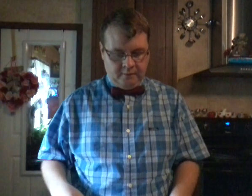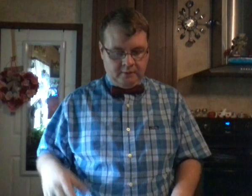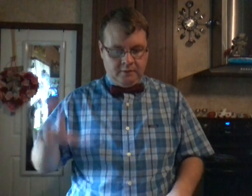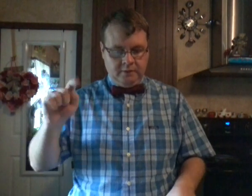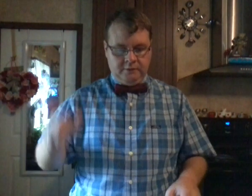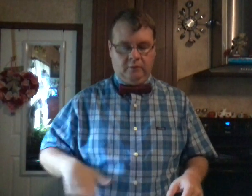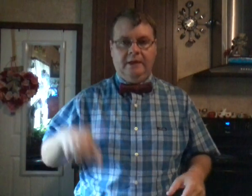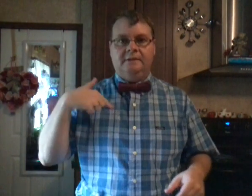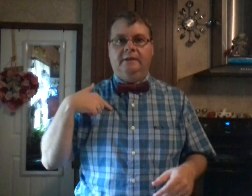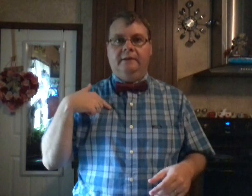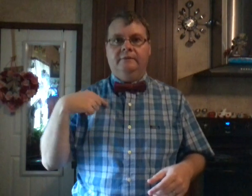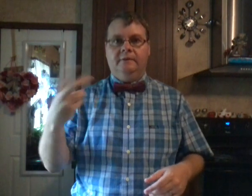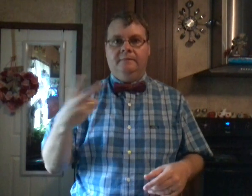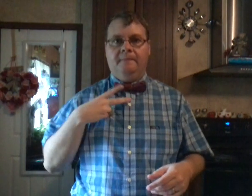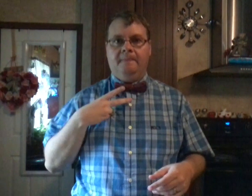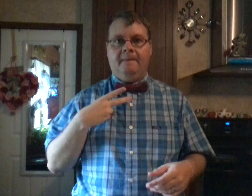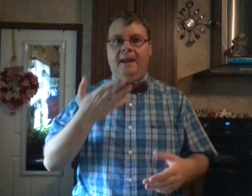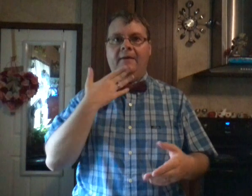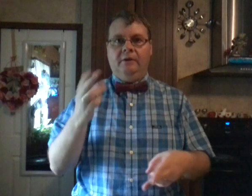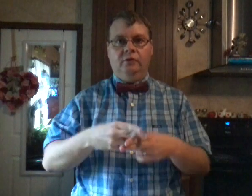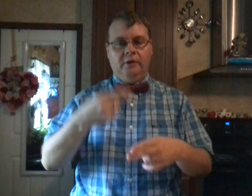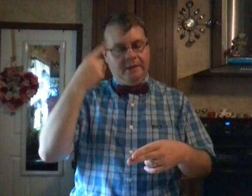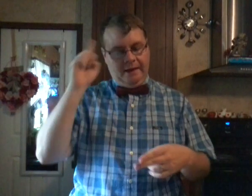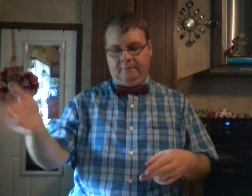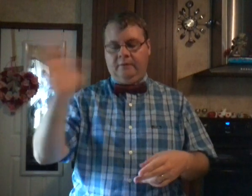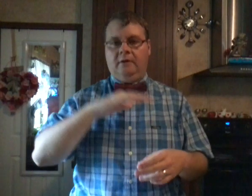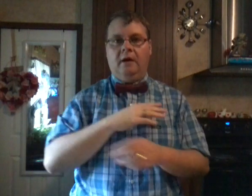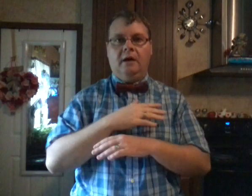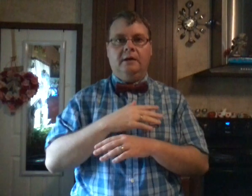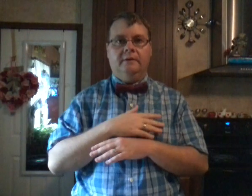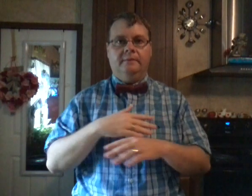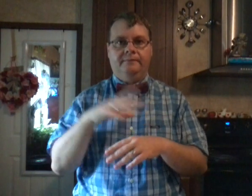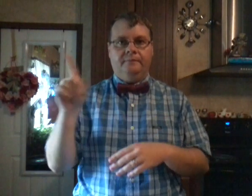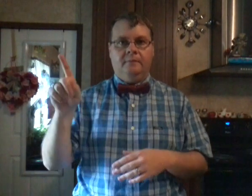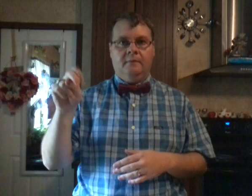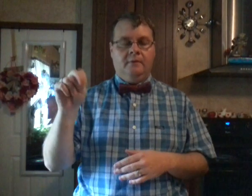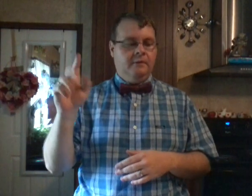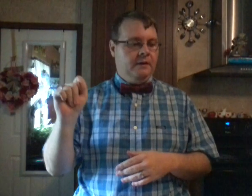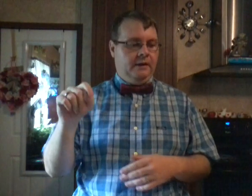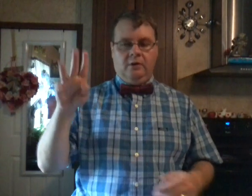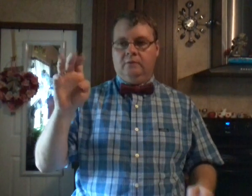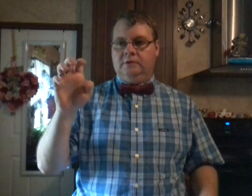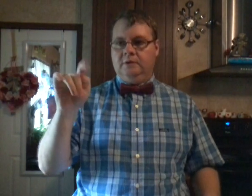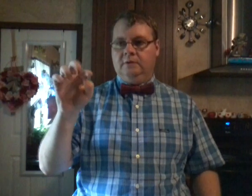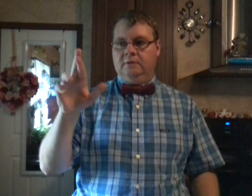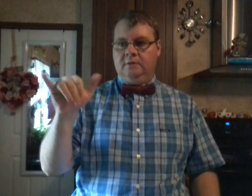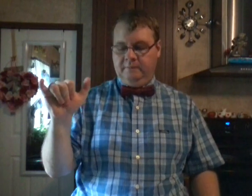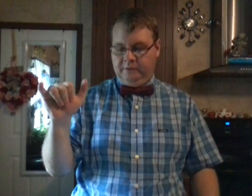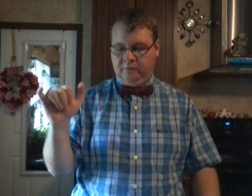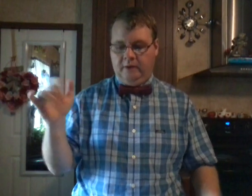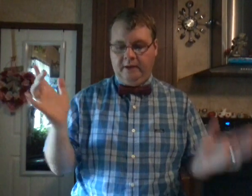So let's live and have a good name for God and don't betray